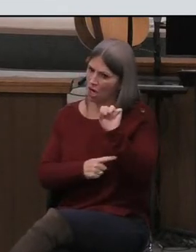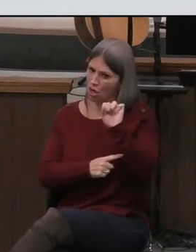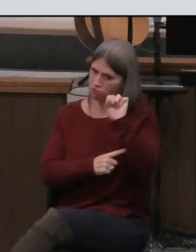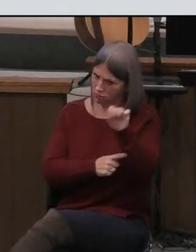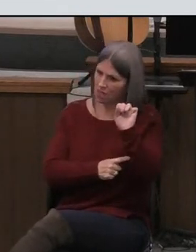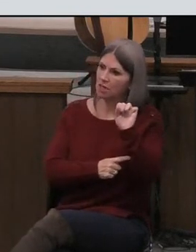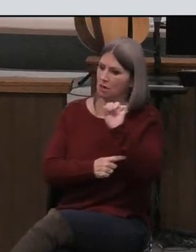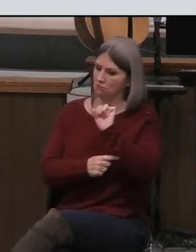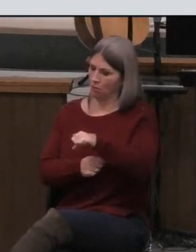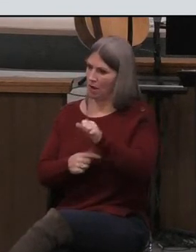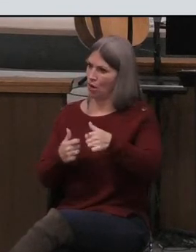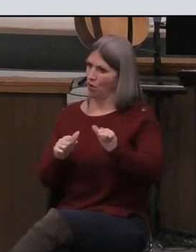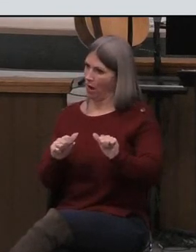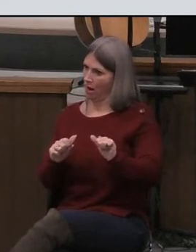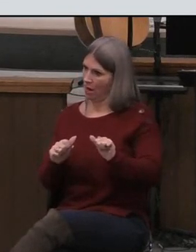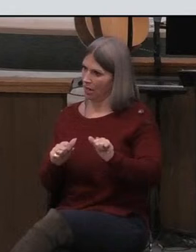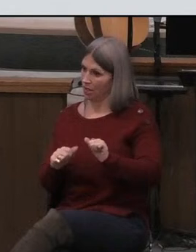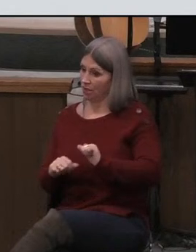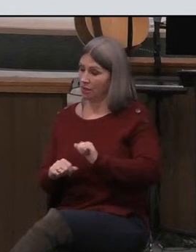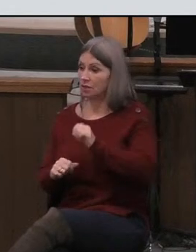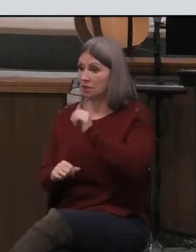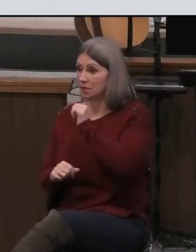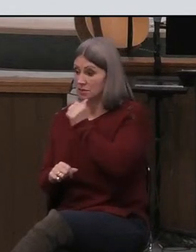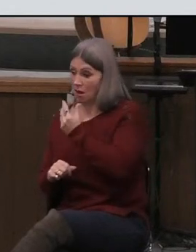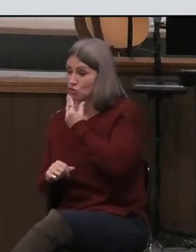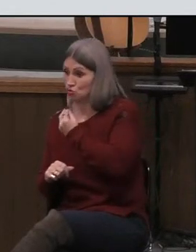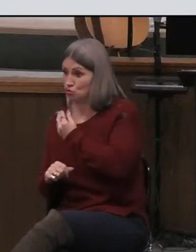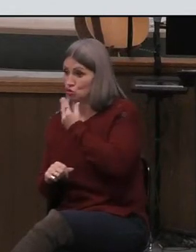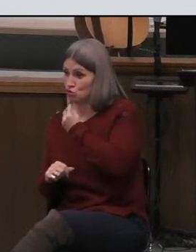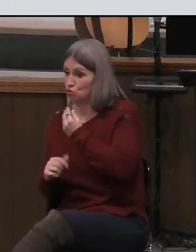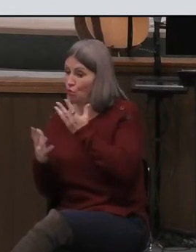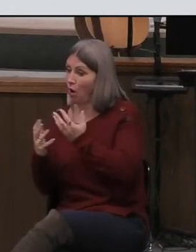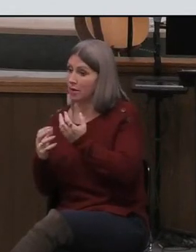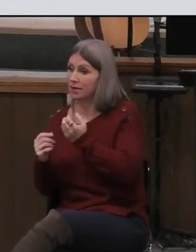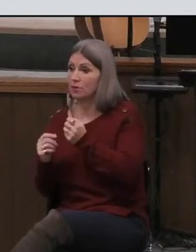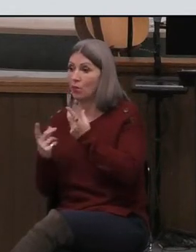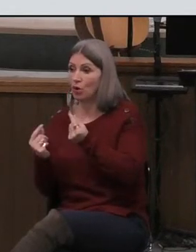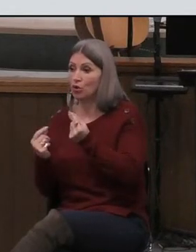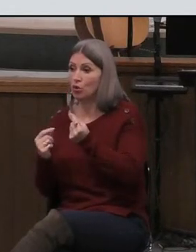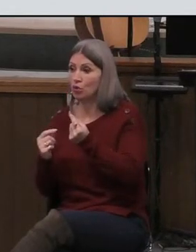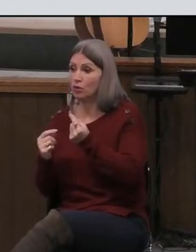Jew and Gentile both wanted to destroy Christianity.